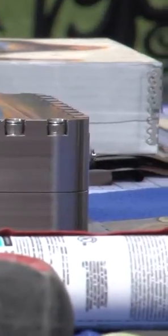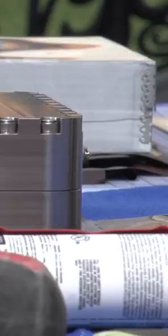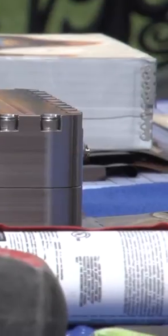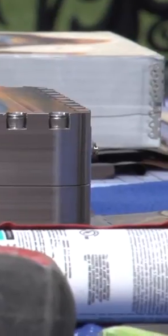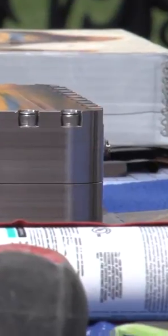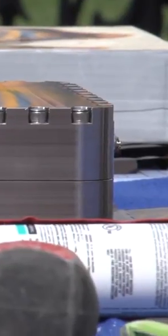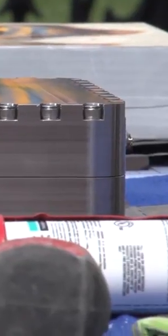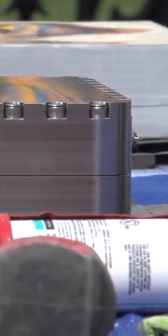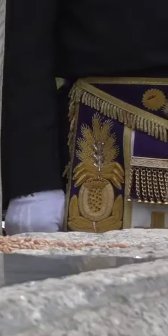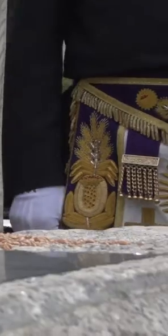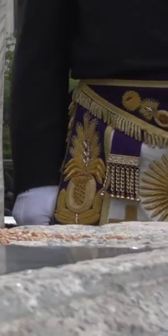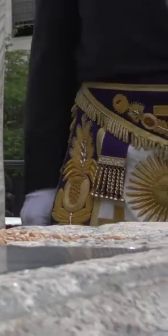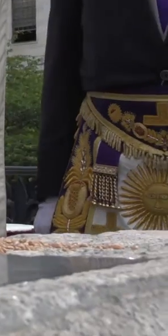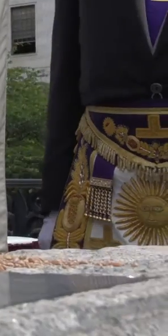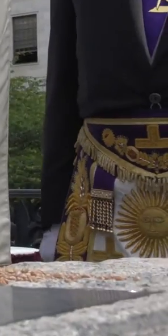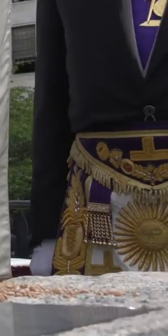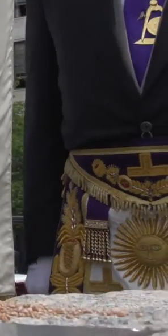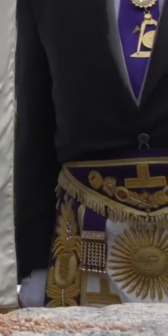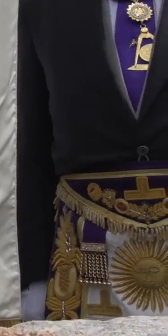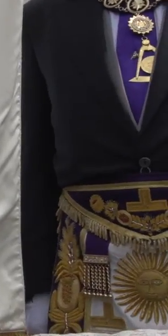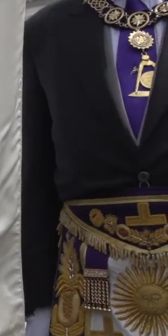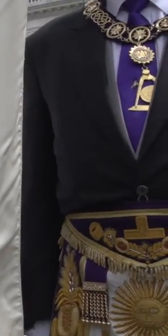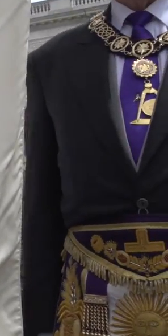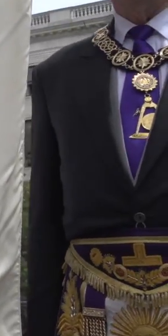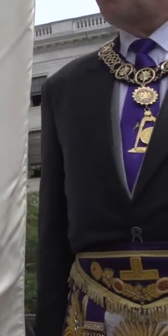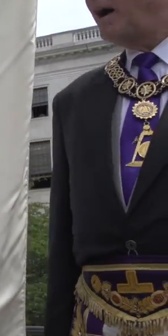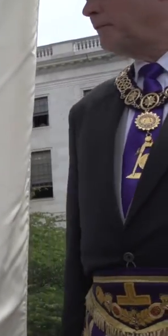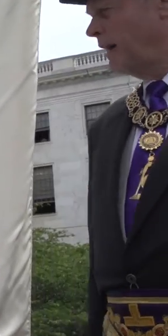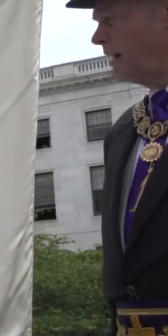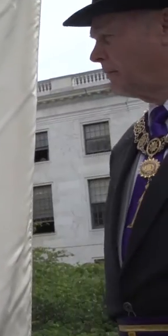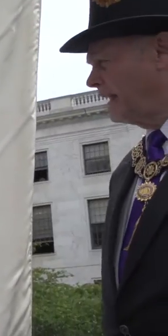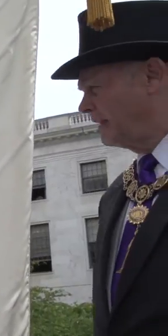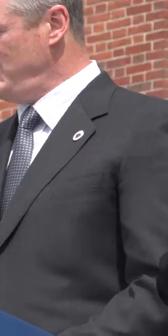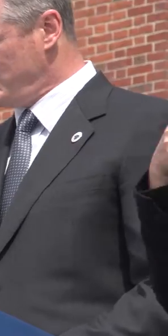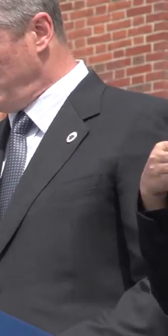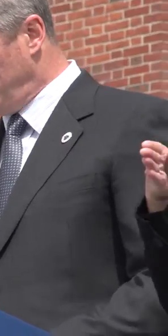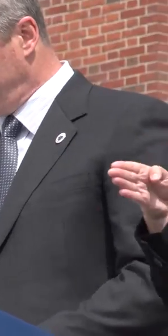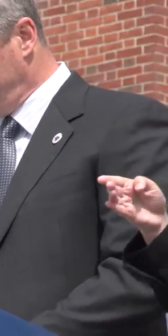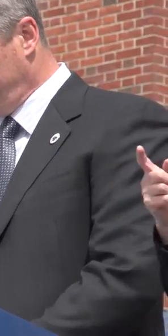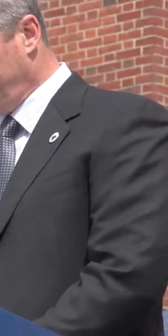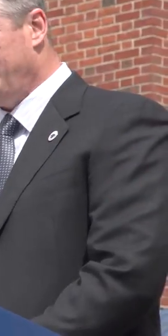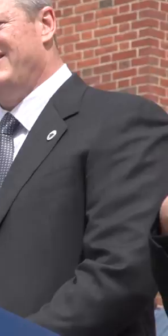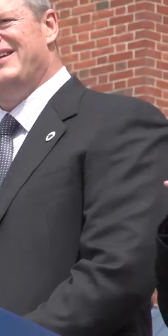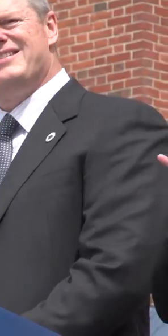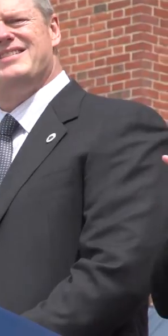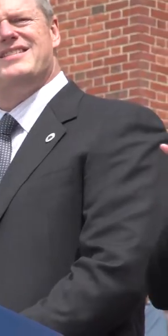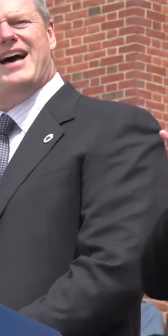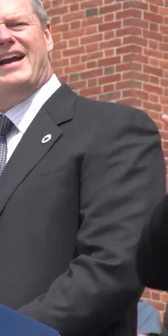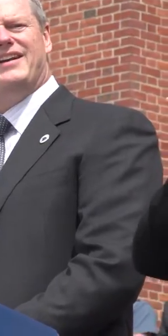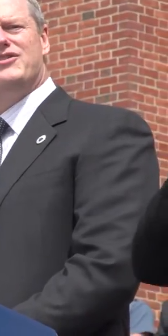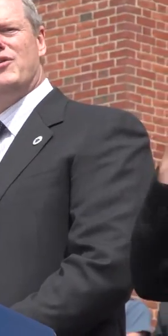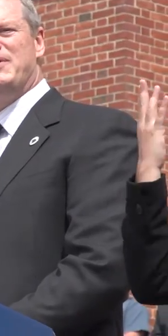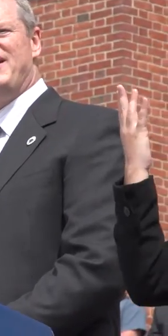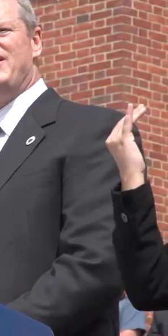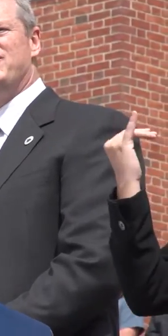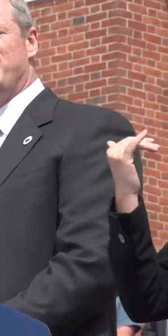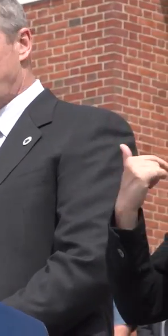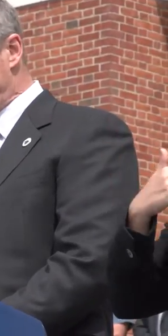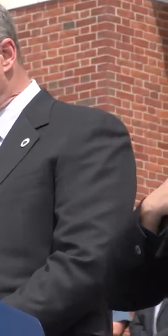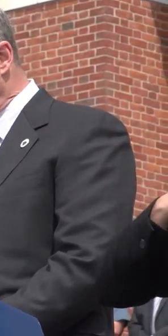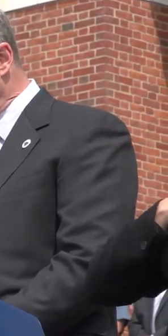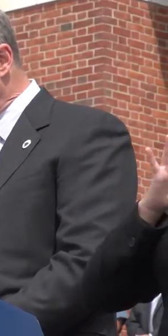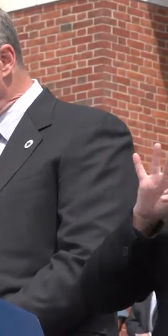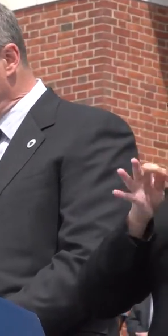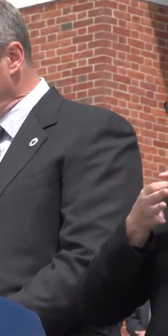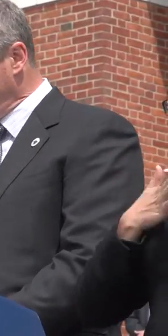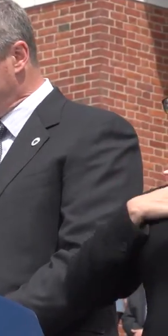1795. What makes this time capsule so unusual is it's not an interpretation from